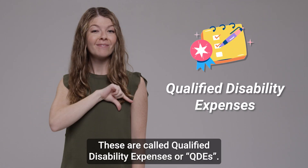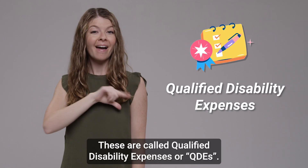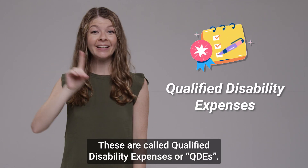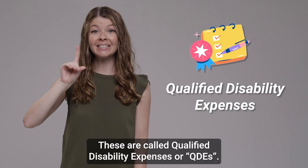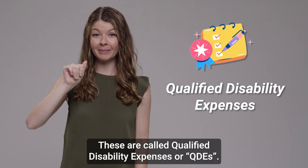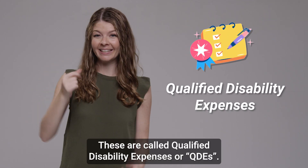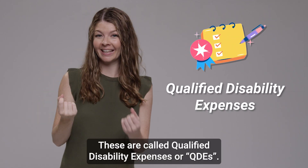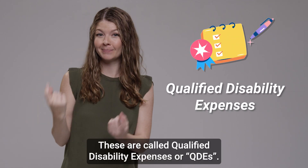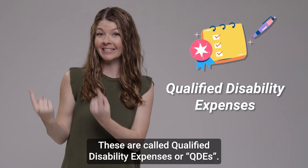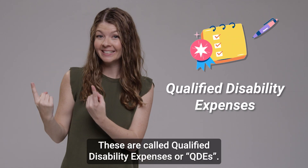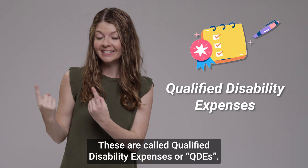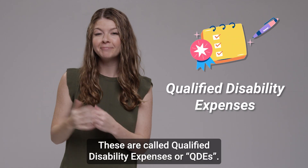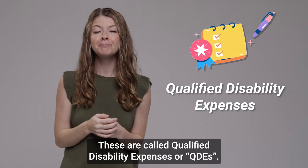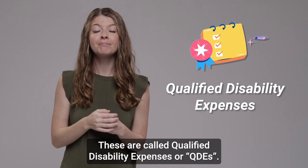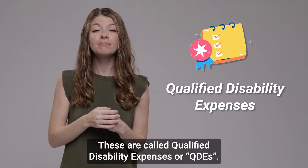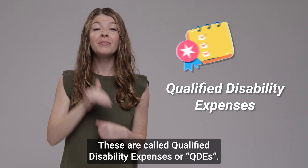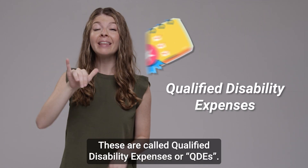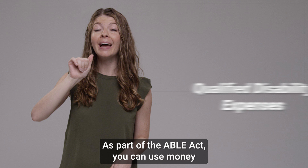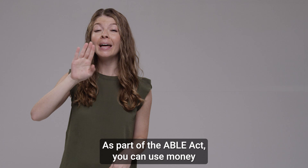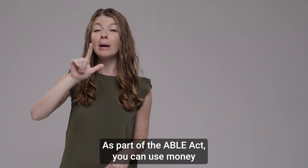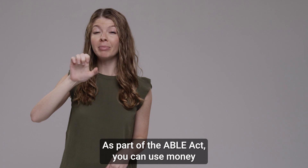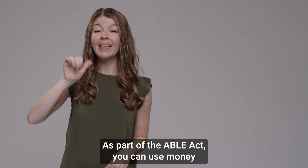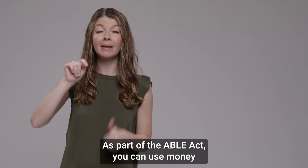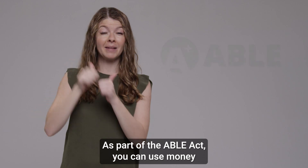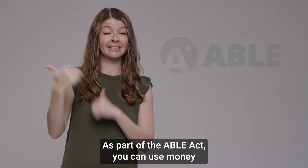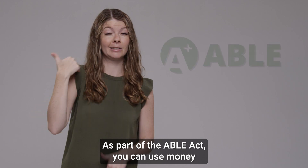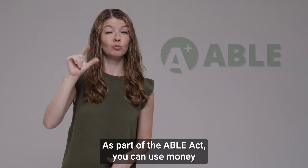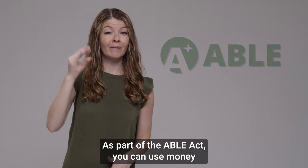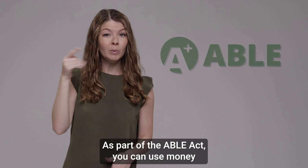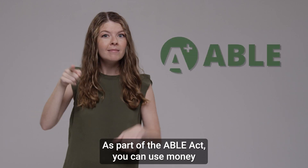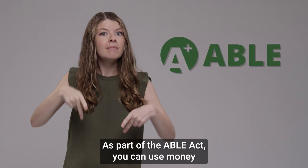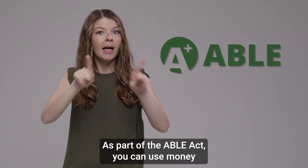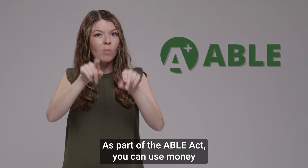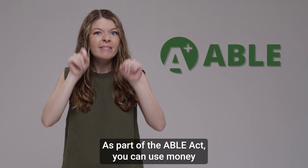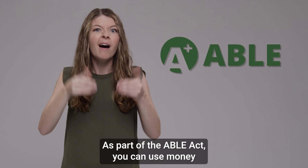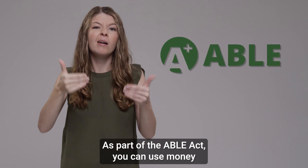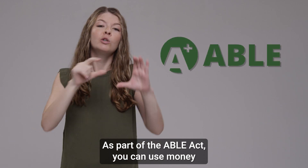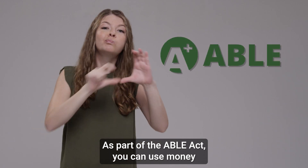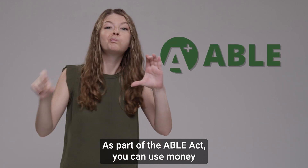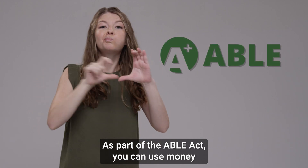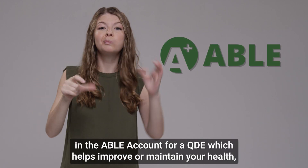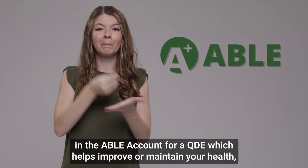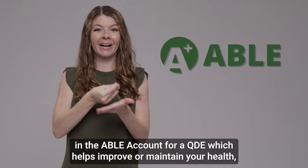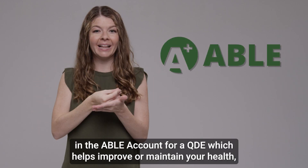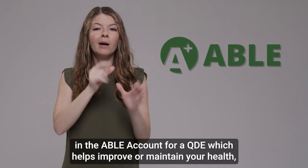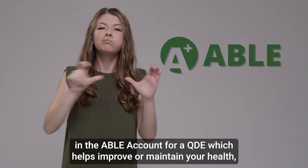Disability Expenses, or QDEs. As part of the ABLE Act, you can use the money in the ABLE account